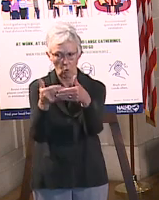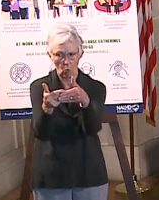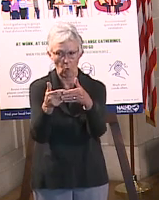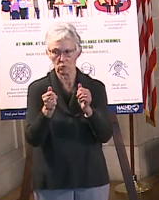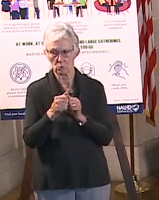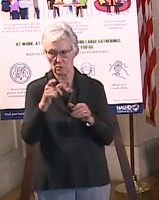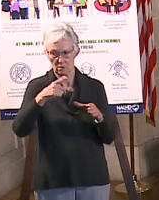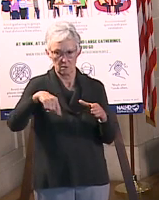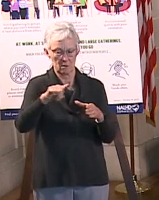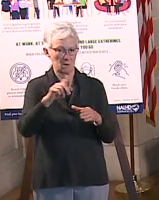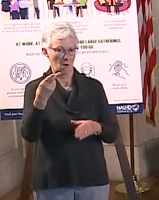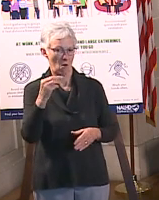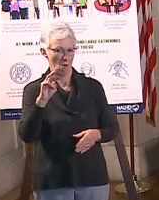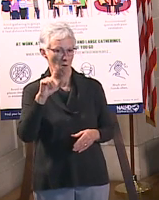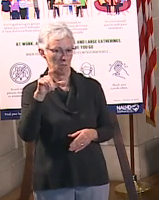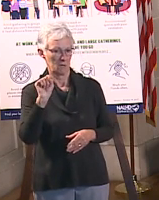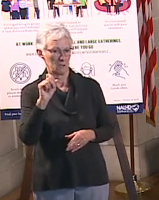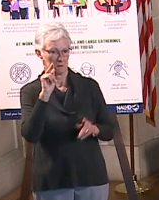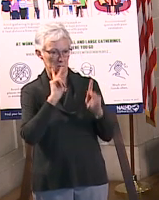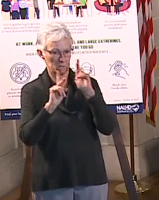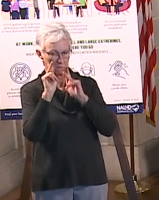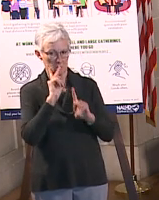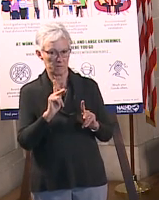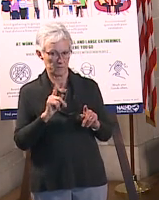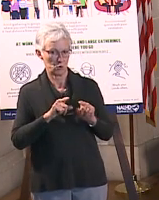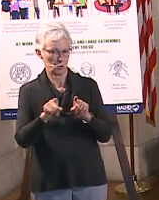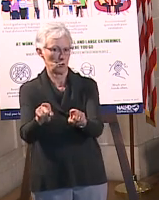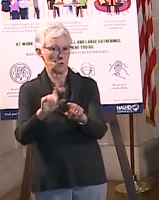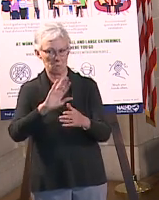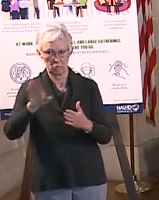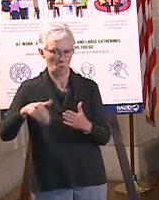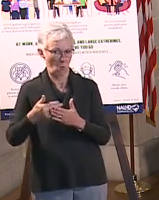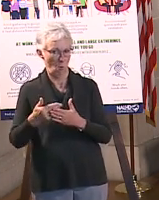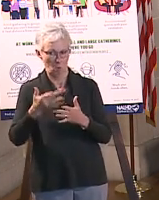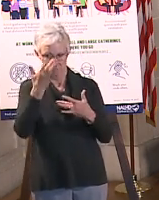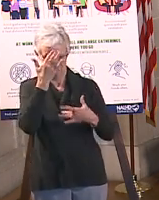population and shelters during this whole pandemic.